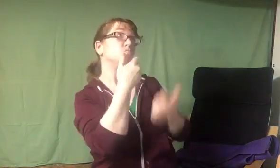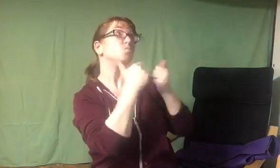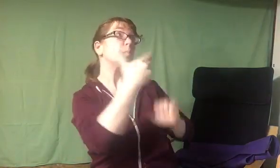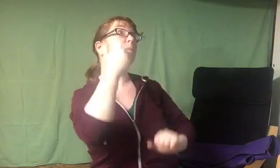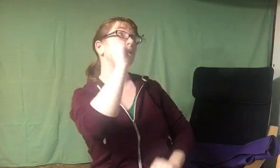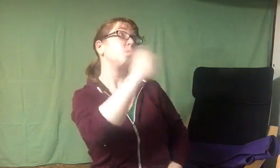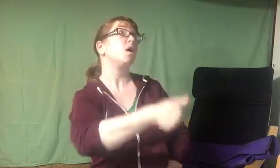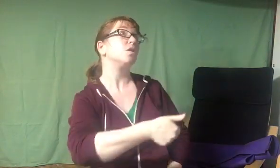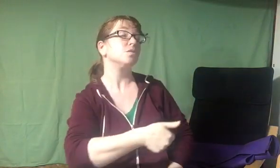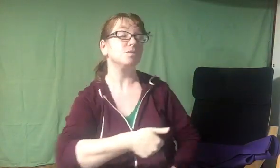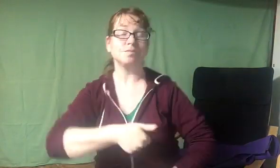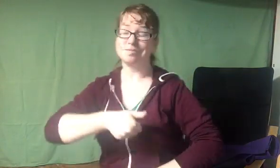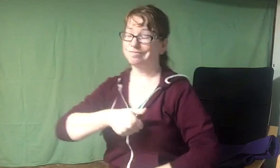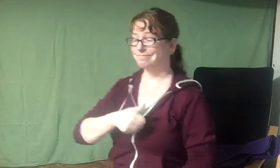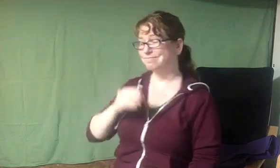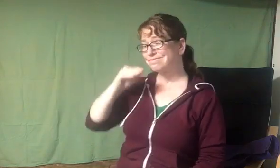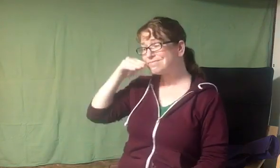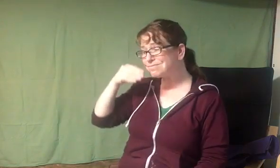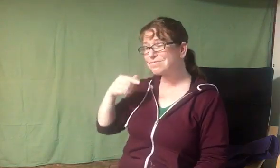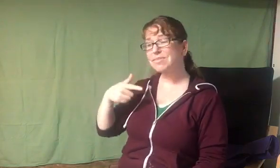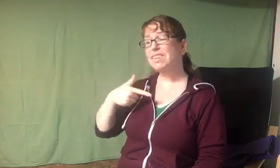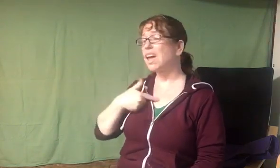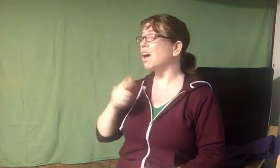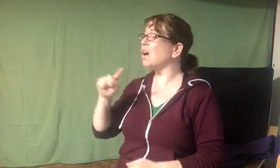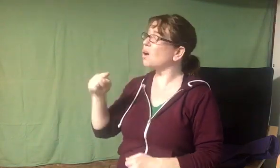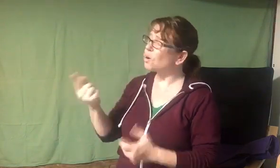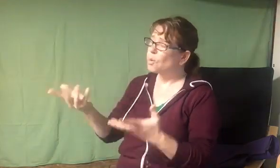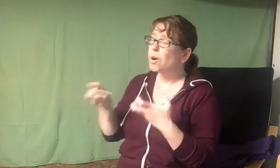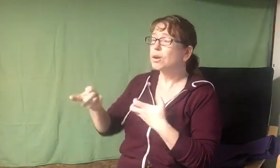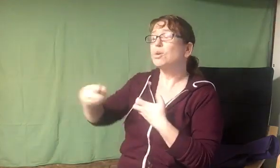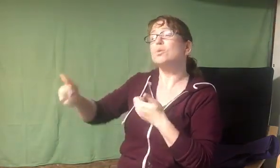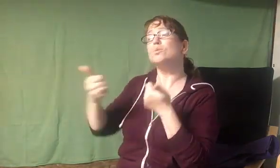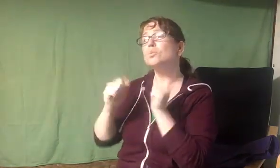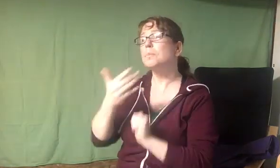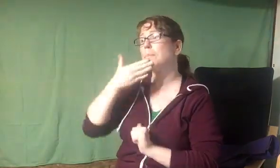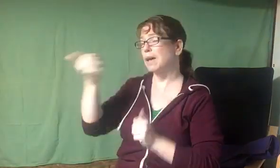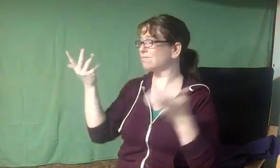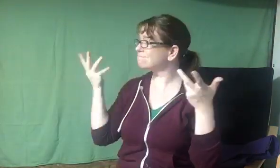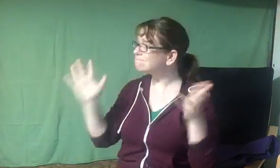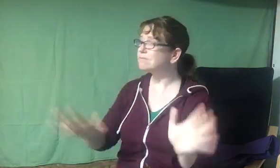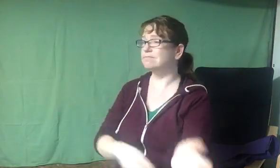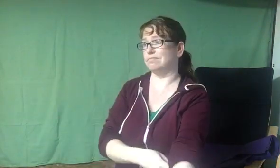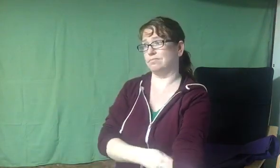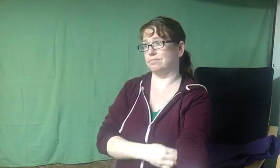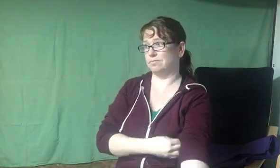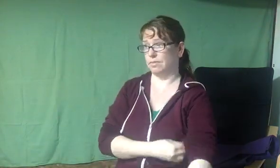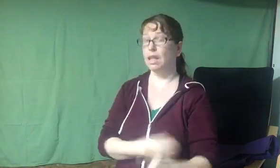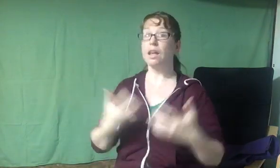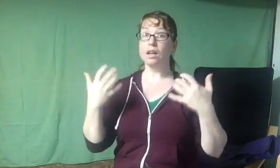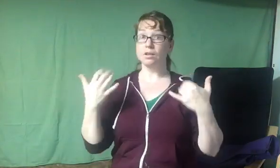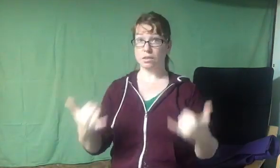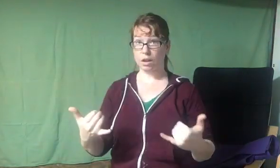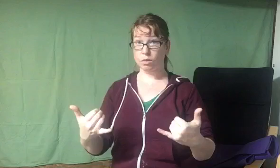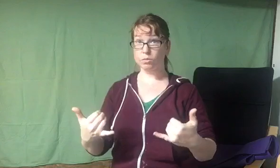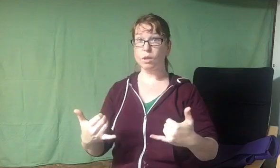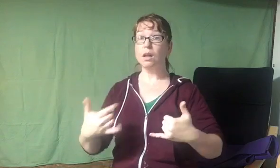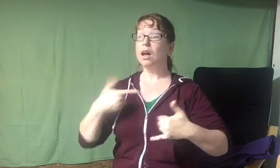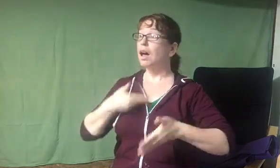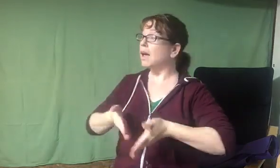worried smile. "All I ask is that you all do your best," he said. "Now, I have asked today's winning team to give you all